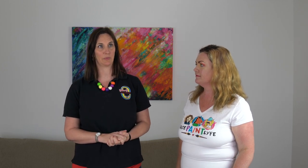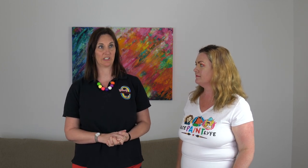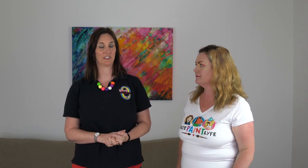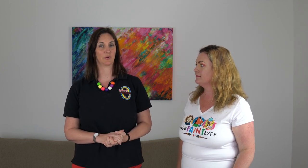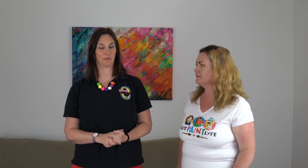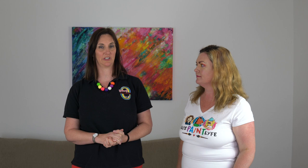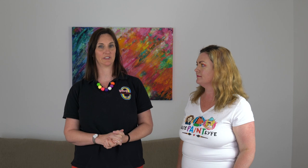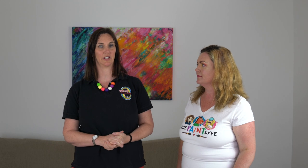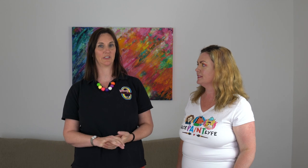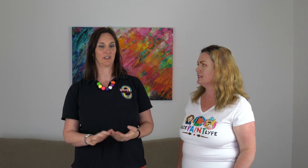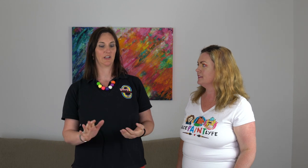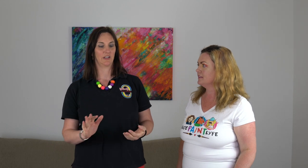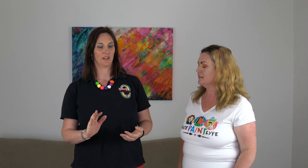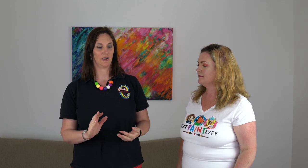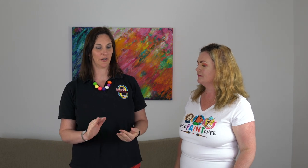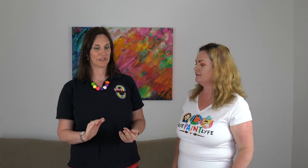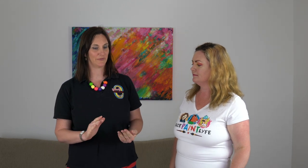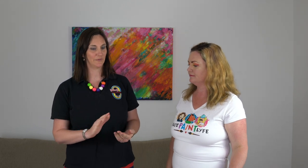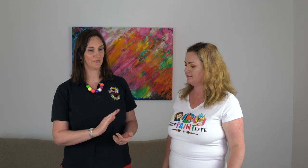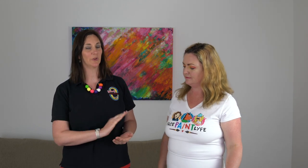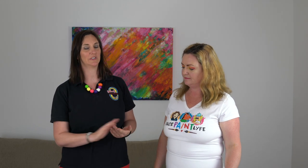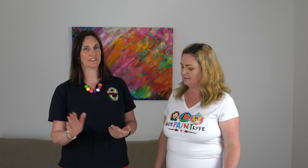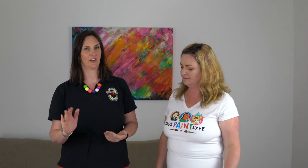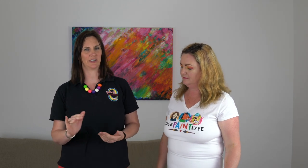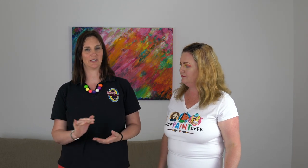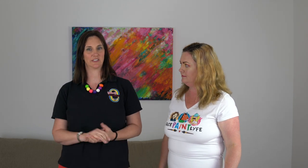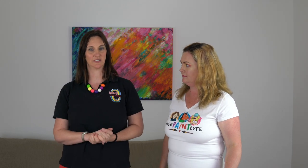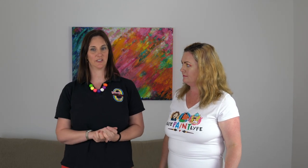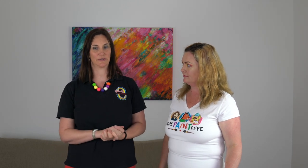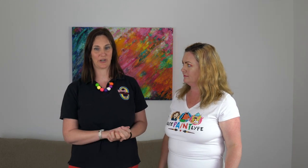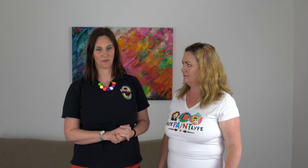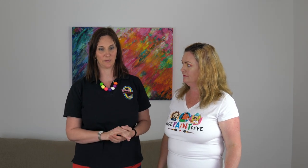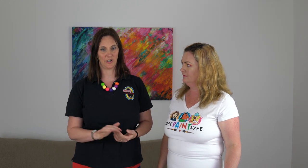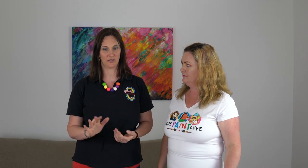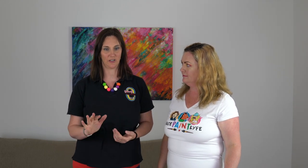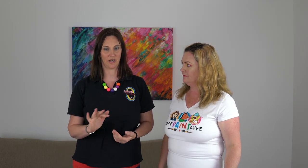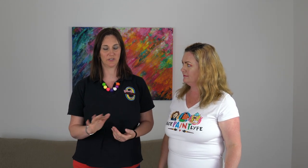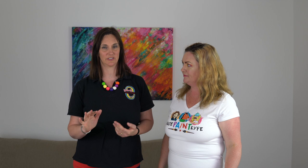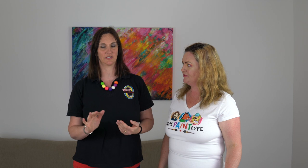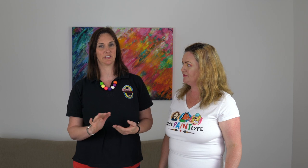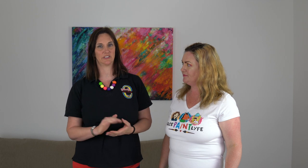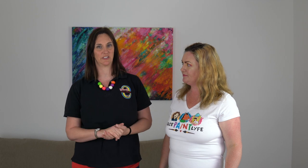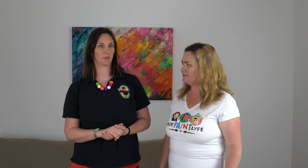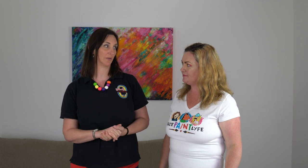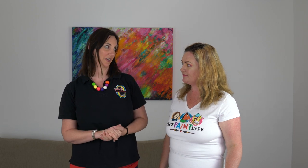probably nearly 12 years. I was full on signing until I was pregnant with my eldest, and she's nearly 12 now.